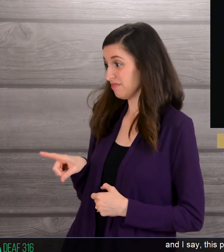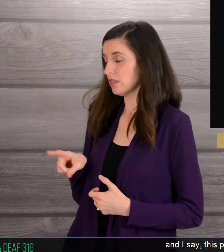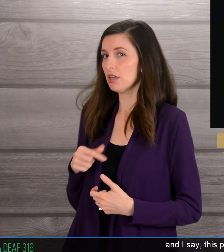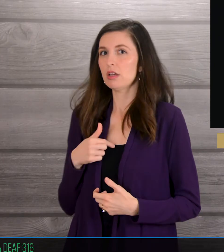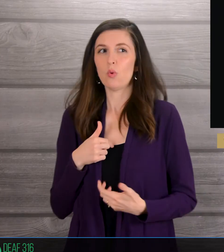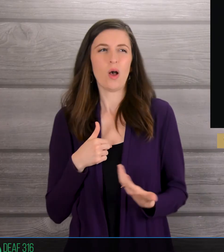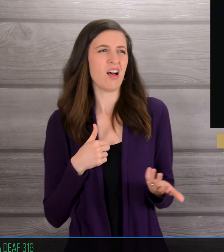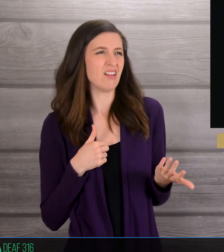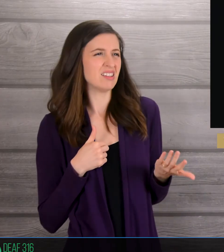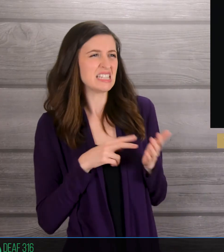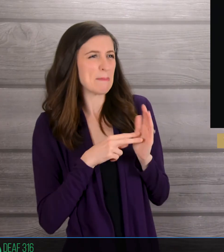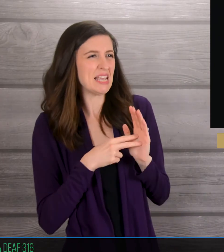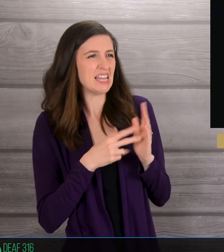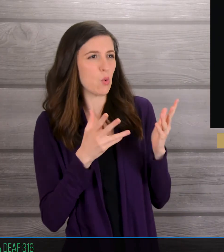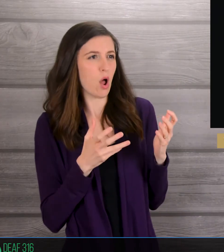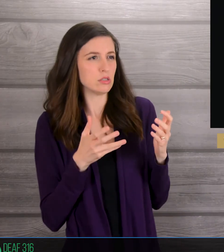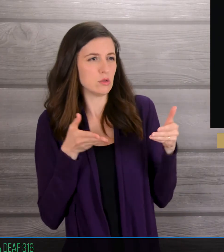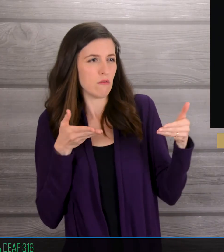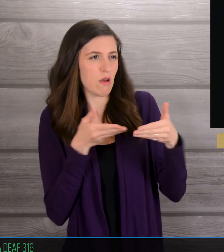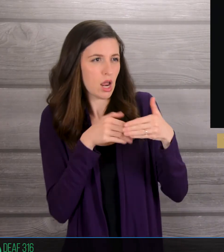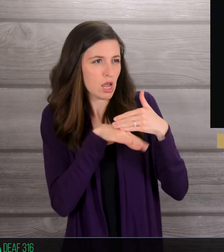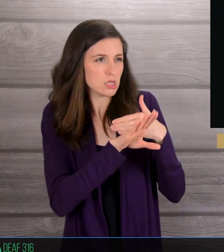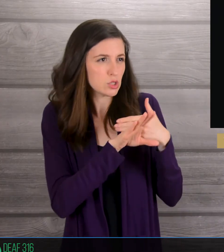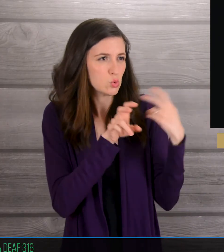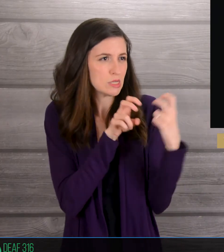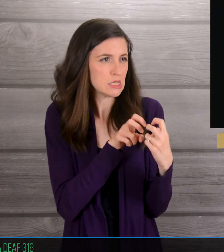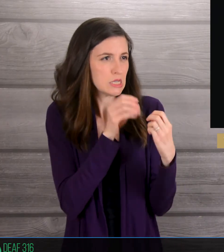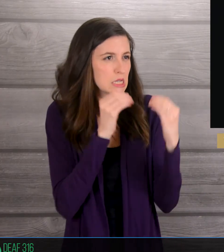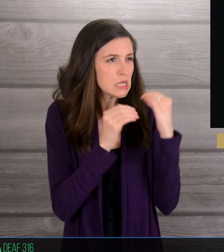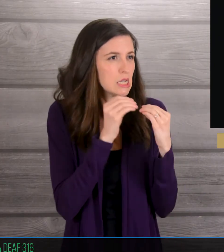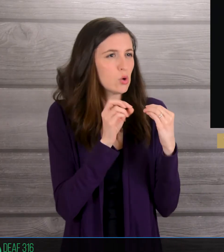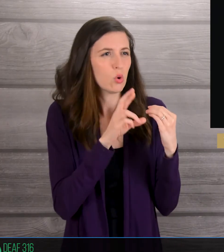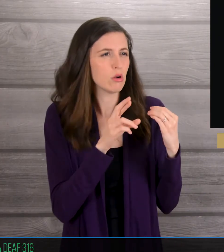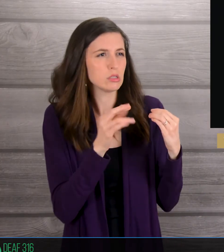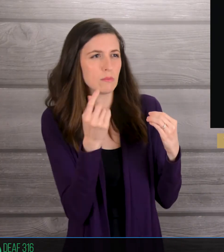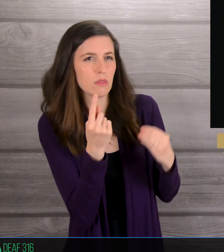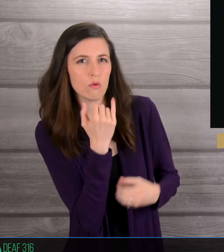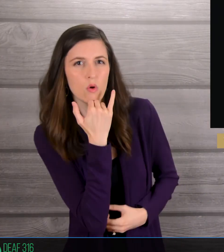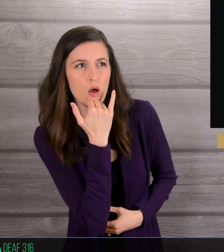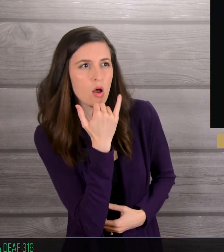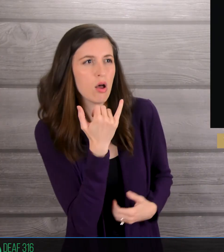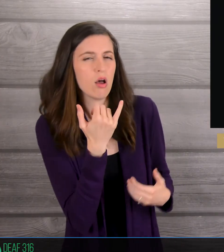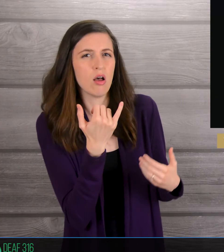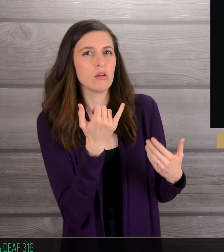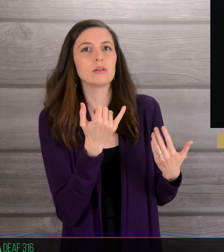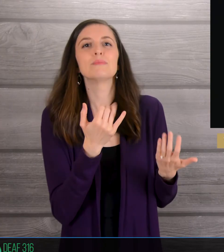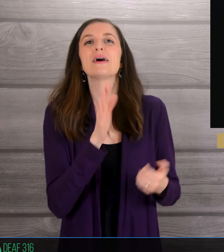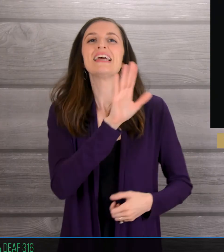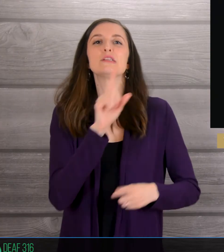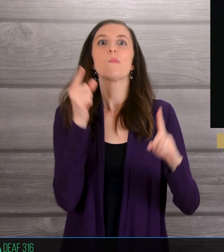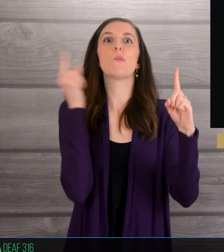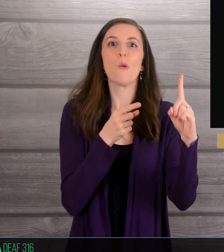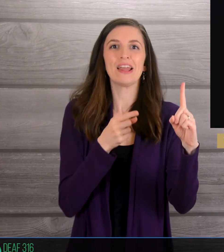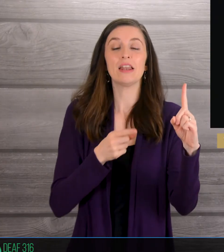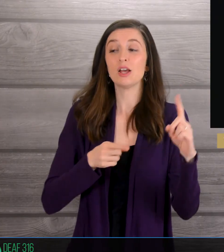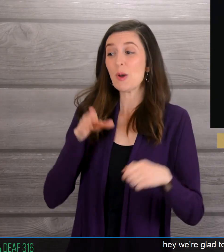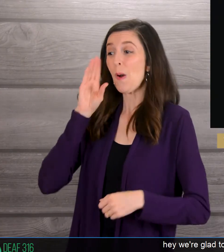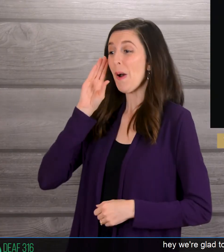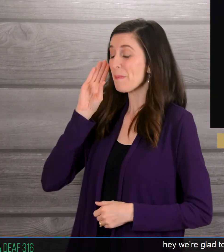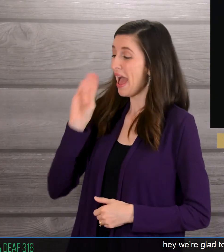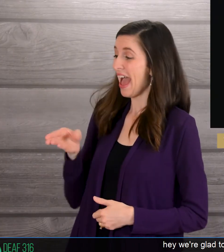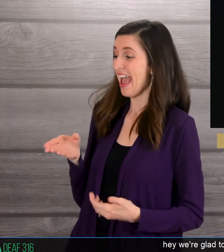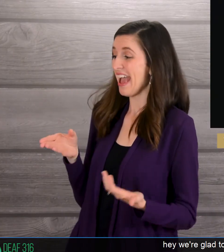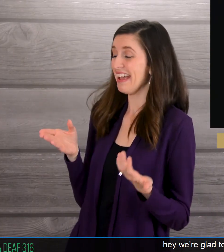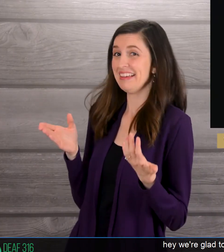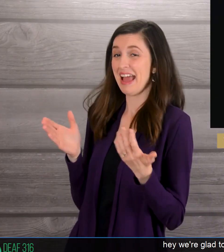eaten? And I think they would think, well, does he want to invite us to dinner, or is something wrong? What's going on? Whereas he's basically just saying, hey,